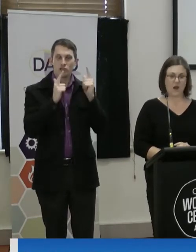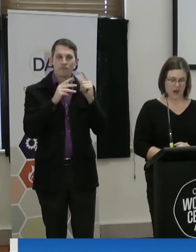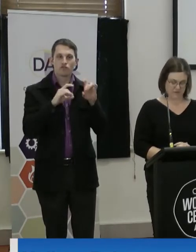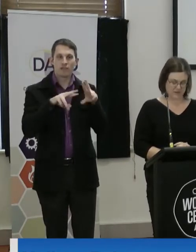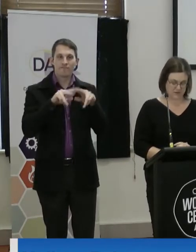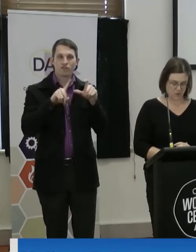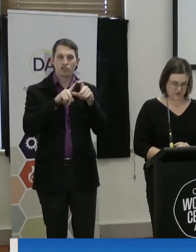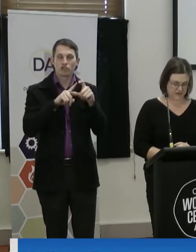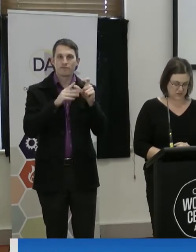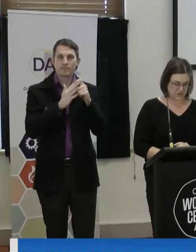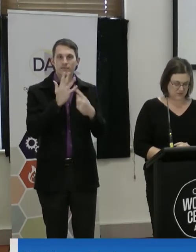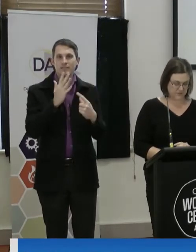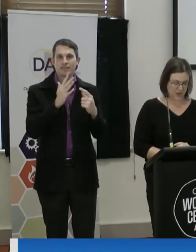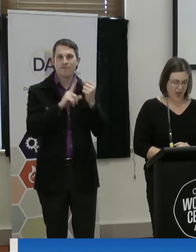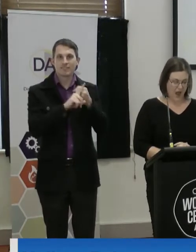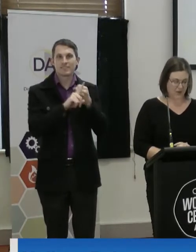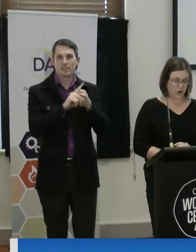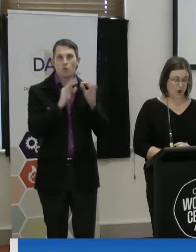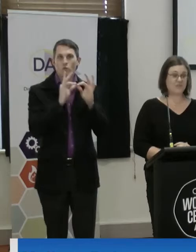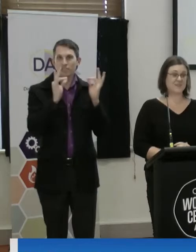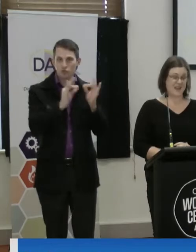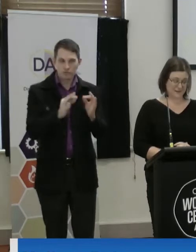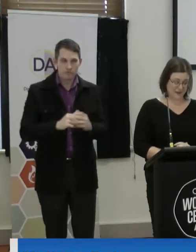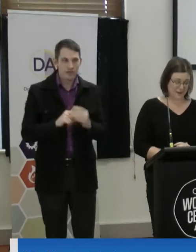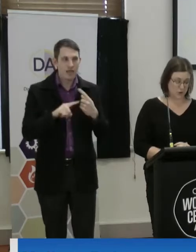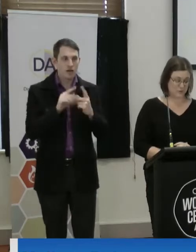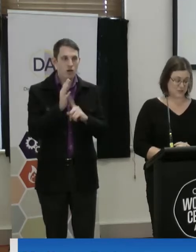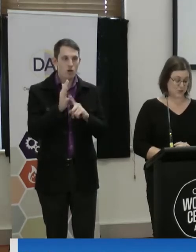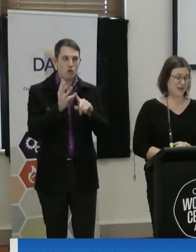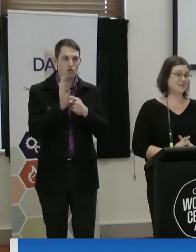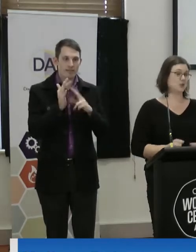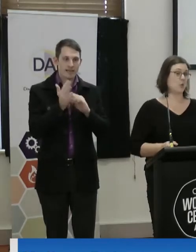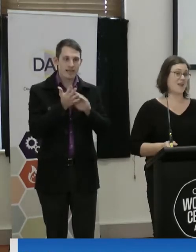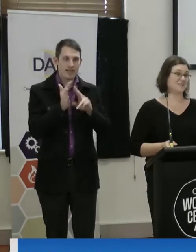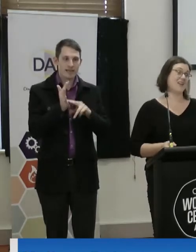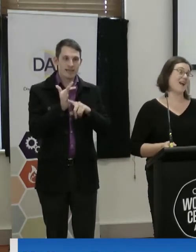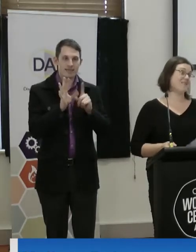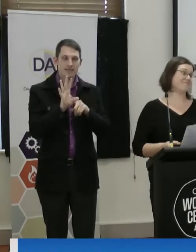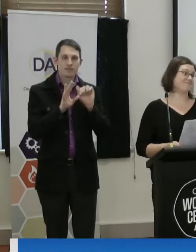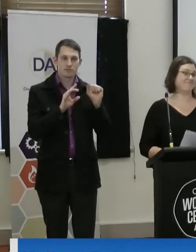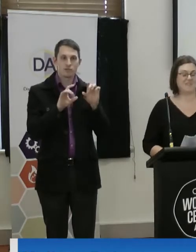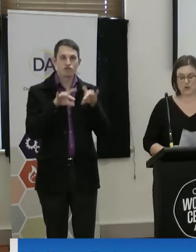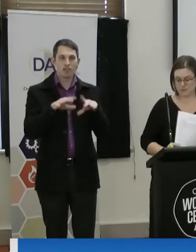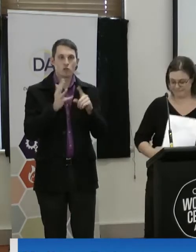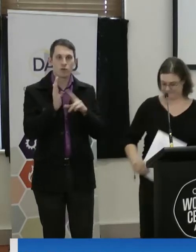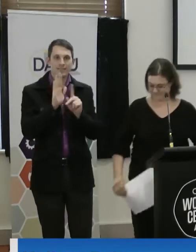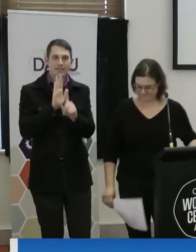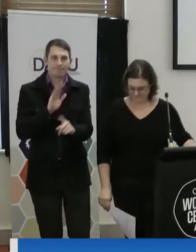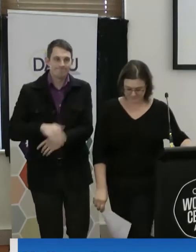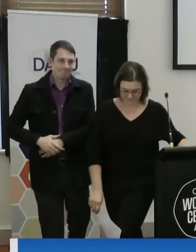Disability Advocacy Organisations, and Lauren Henley, who is Australian's UN delegate. Thank